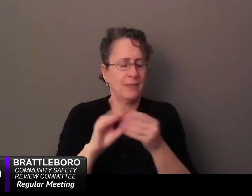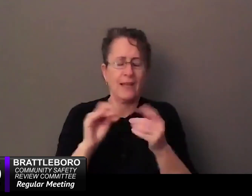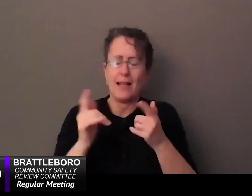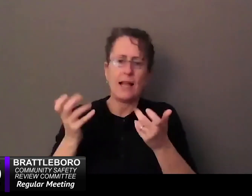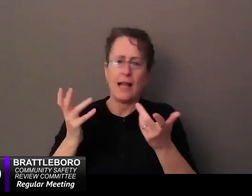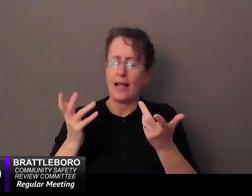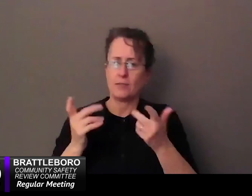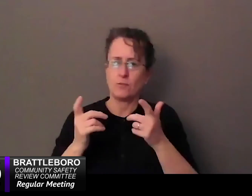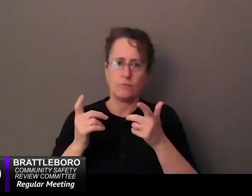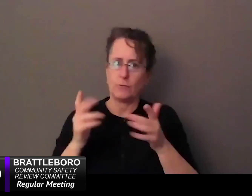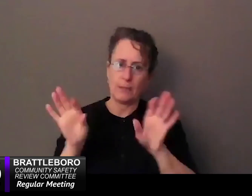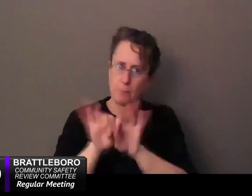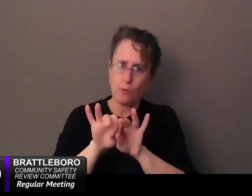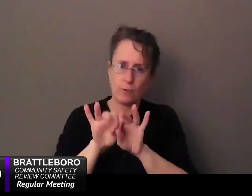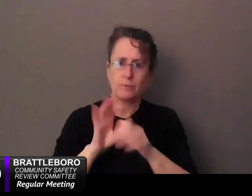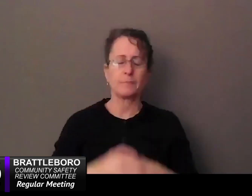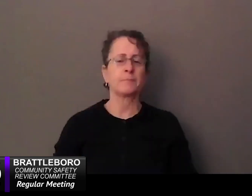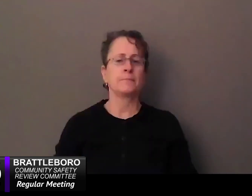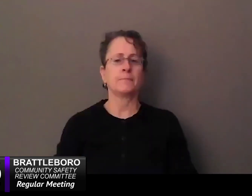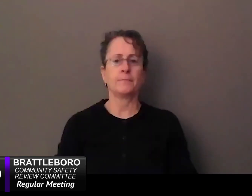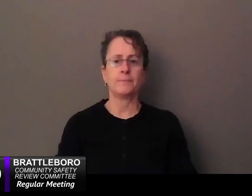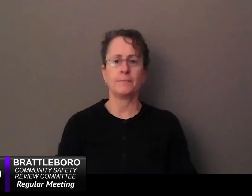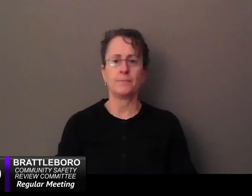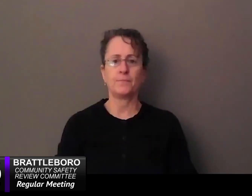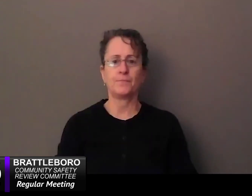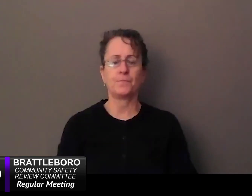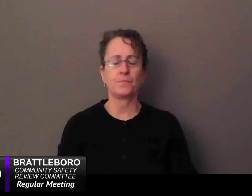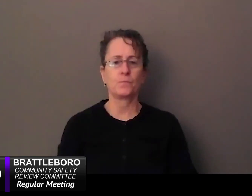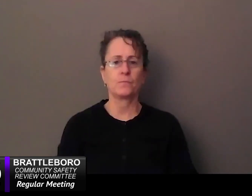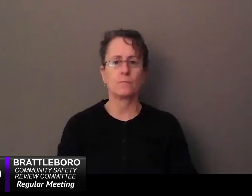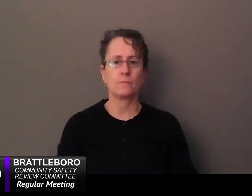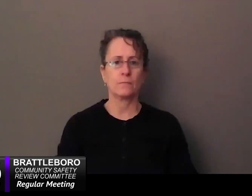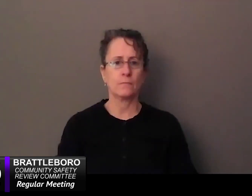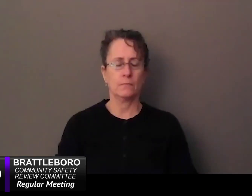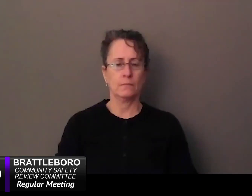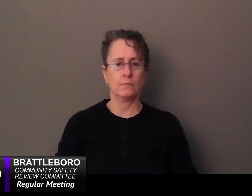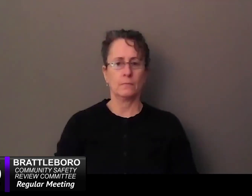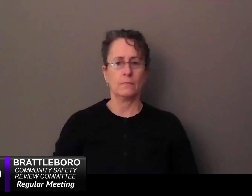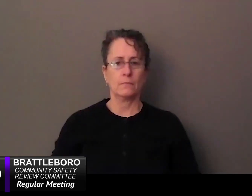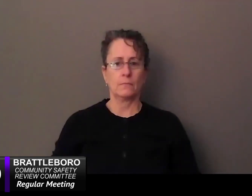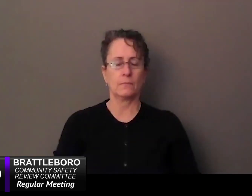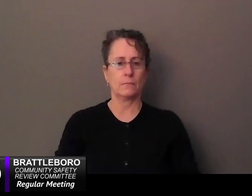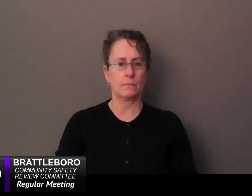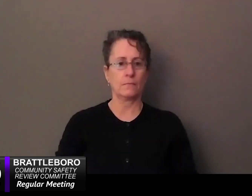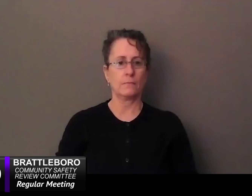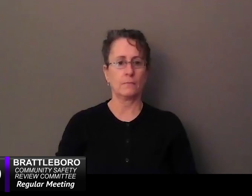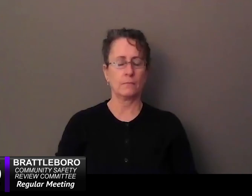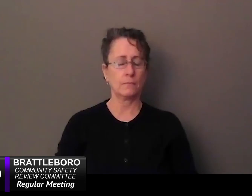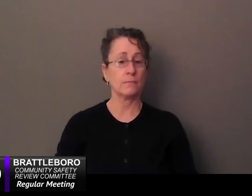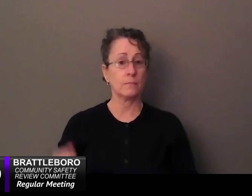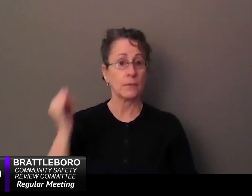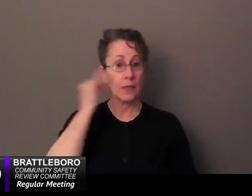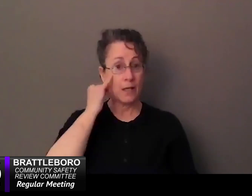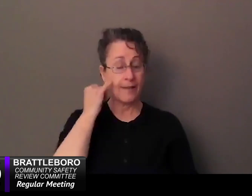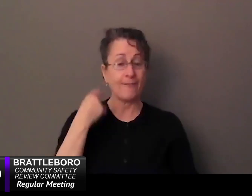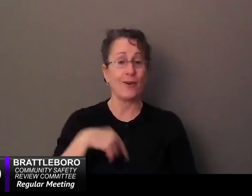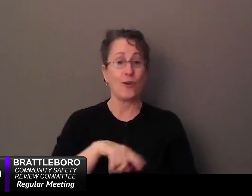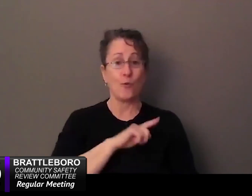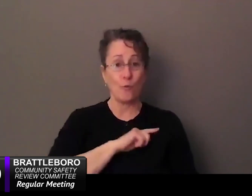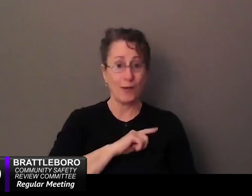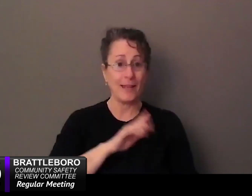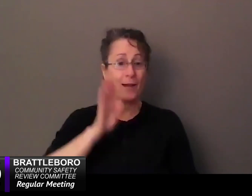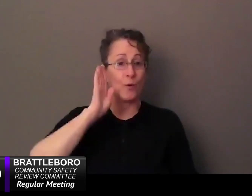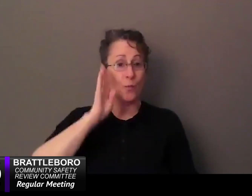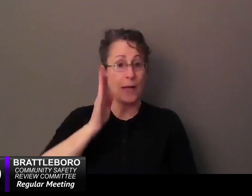with you that in order for us to be asking anything, to be asking any questions or for